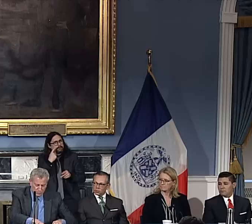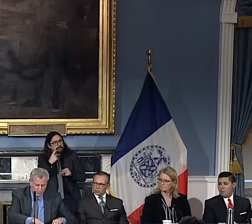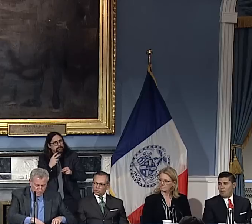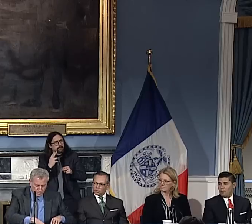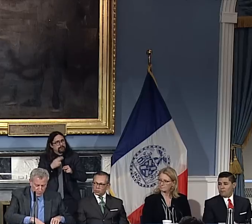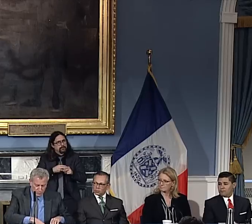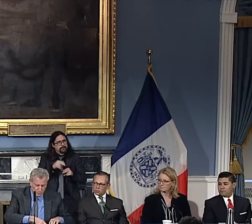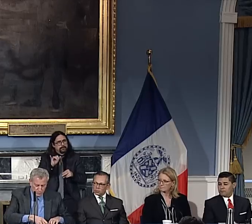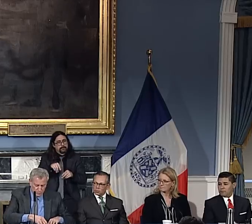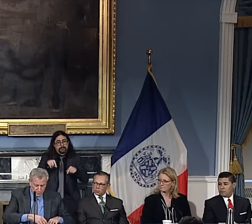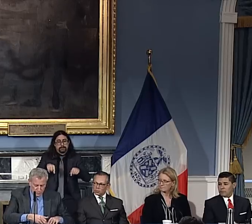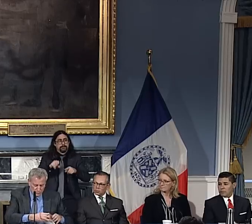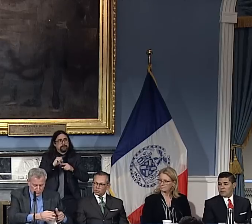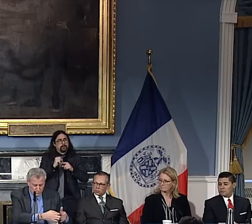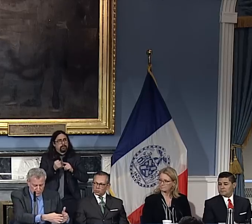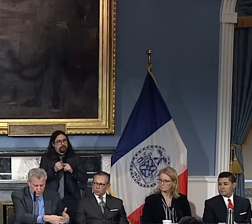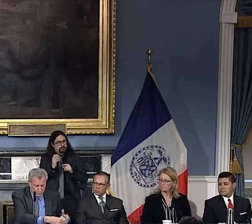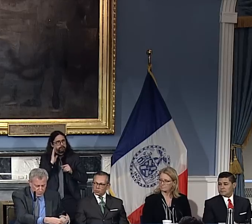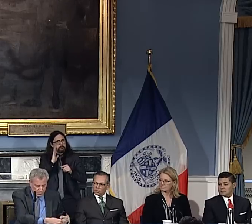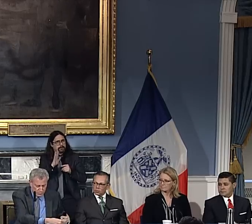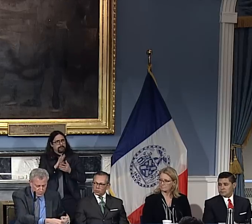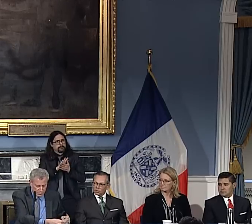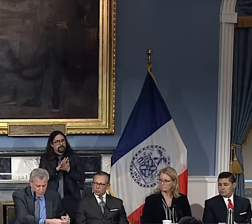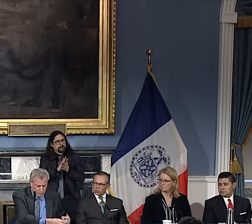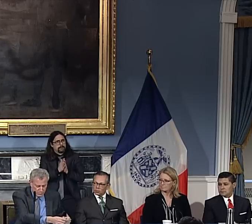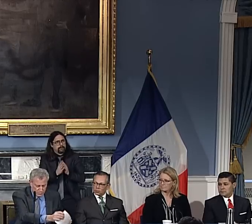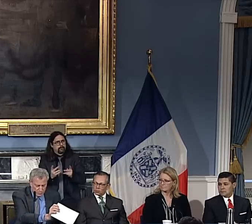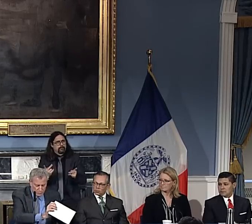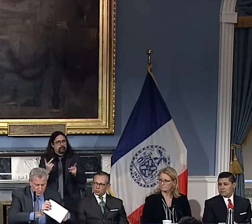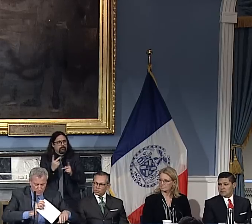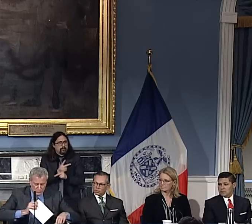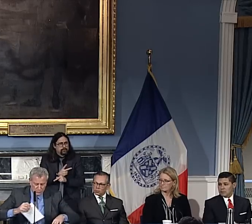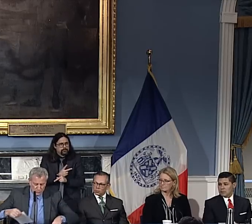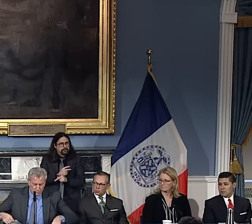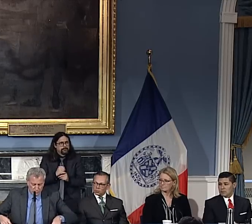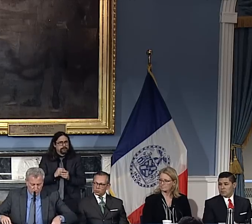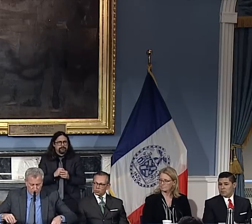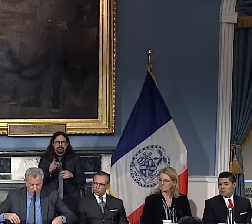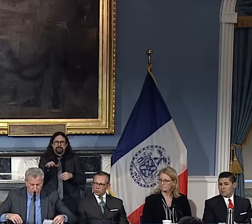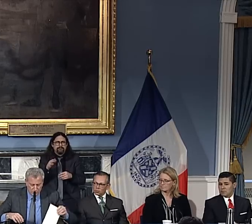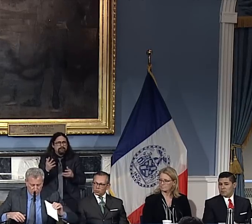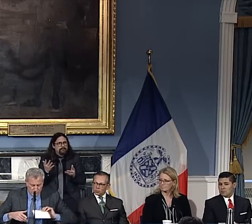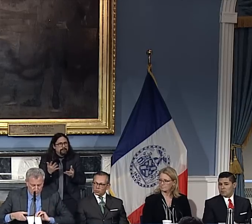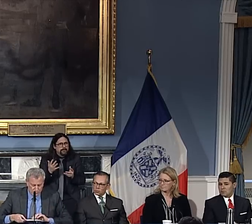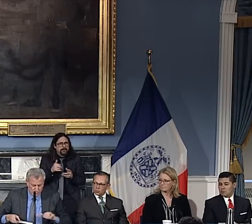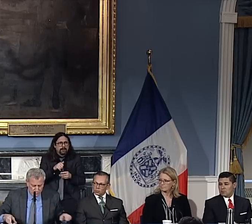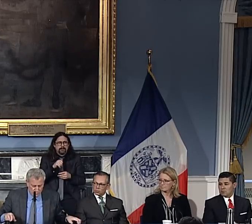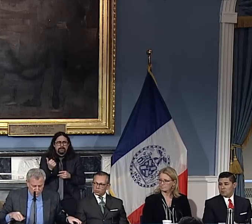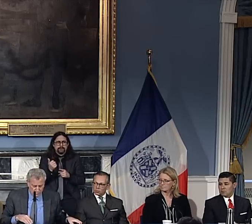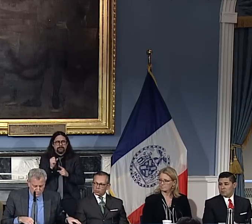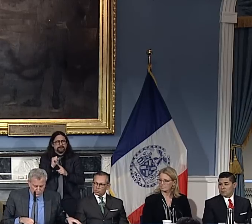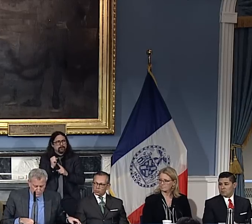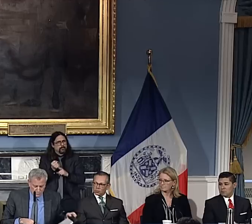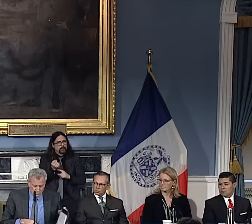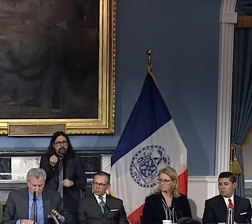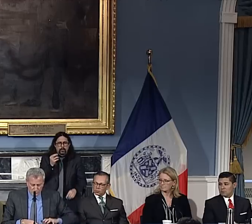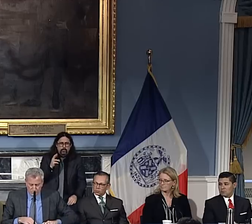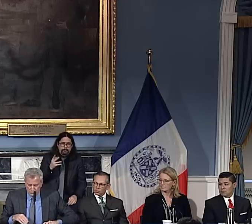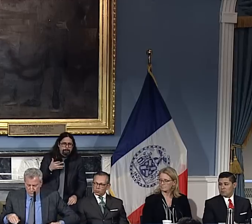what number of cases or other metrics would trigger a large-scale mass